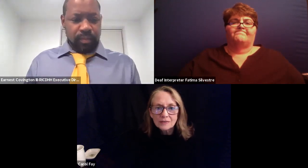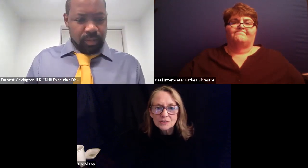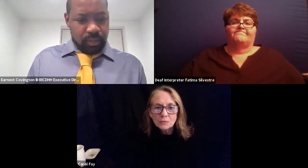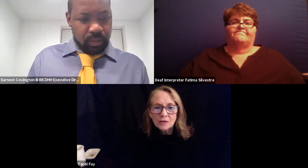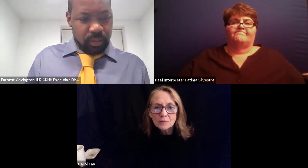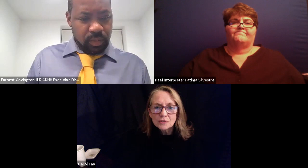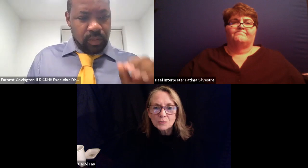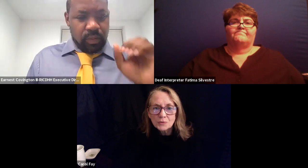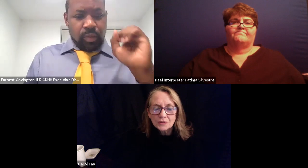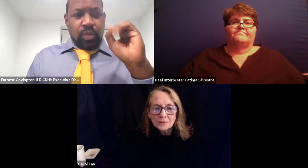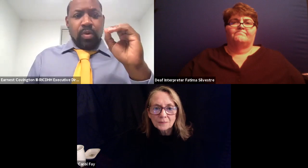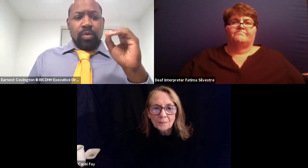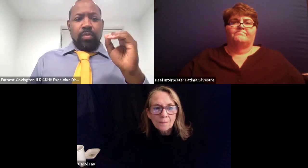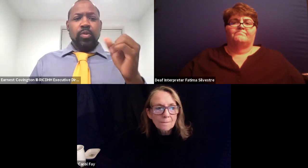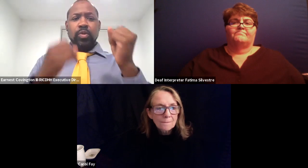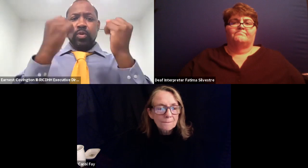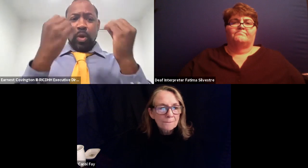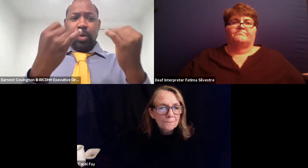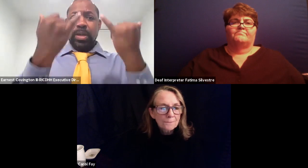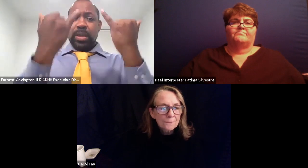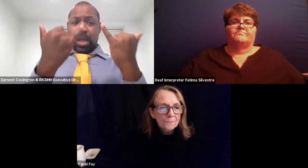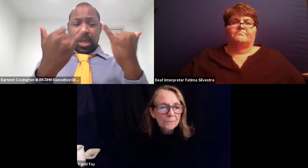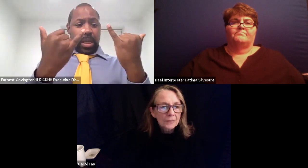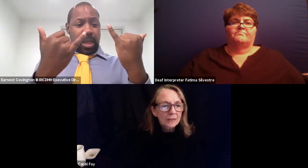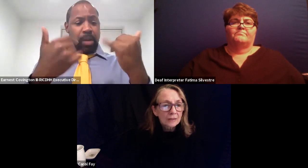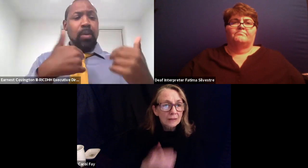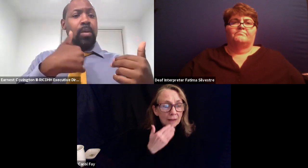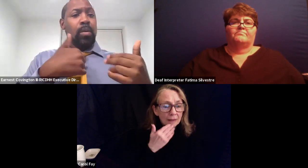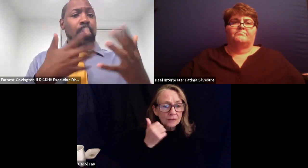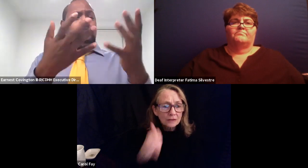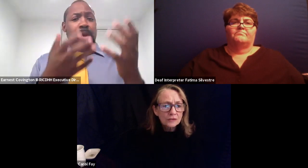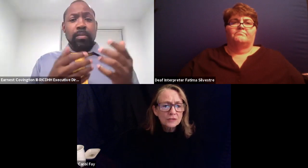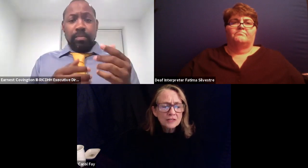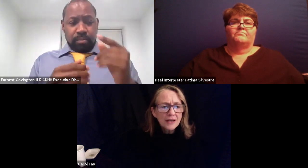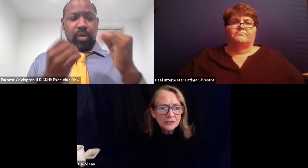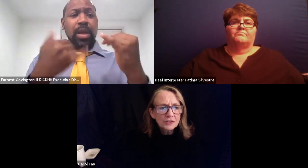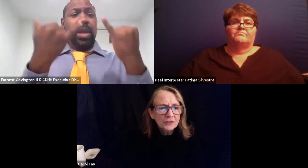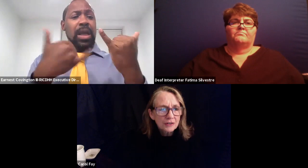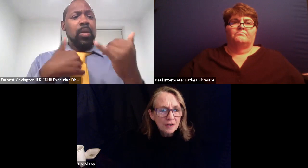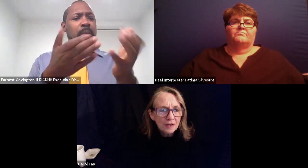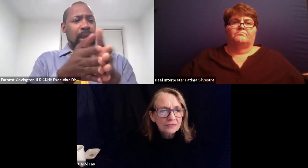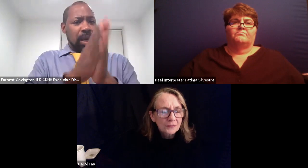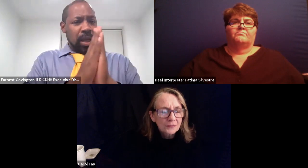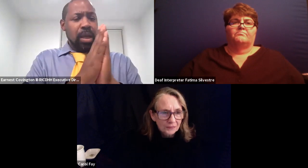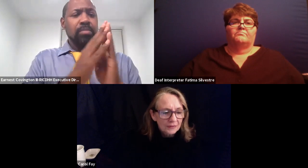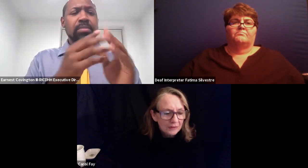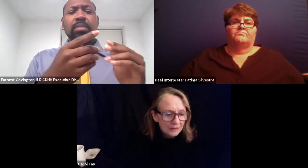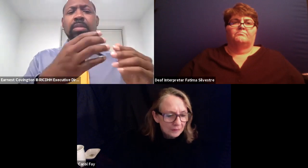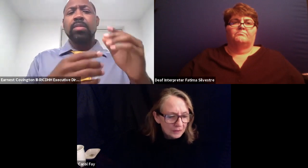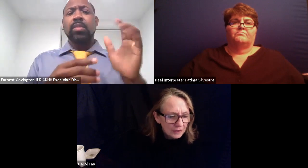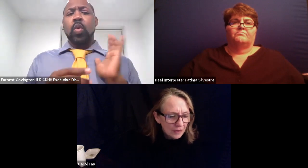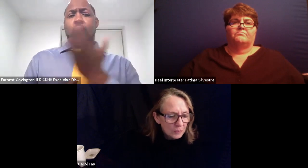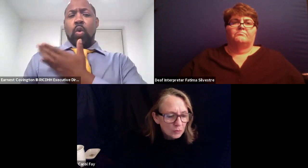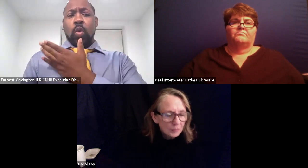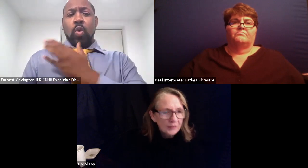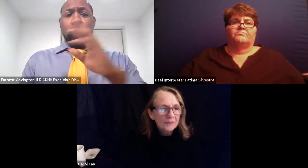background and this will run more smoothly. Is this better? You need to actually turn it off.